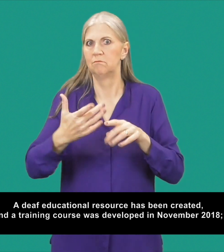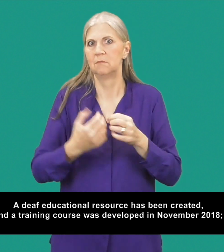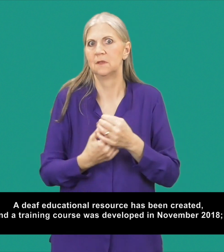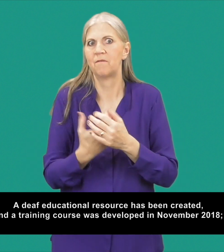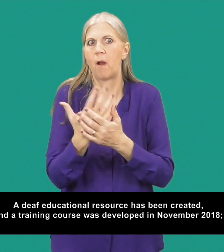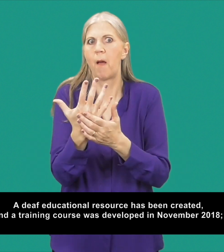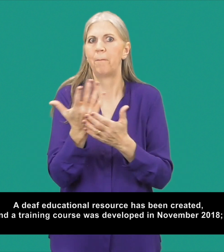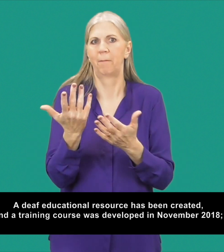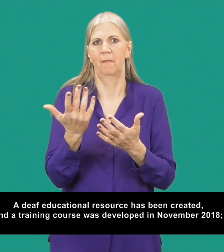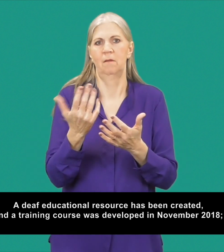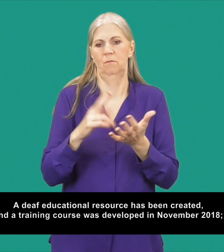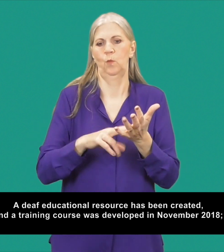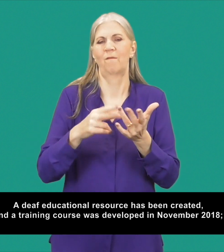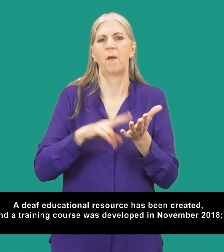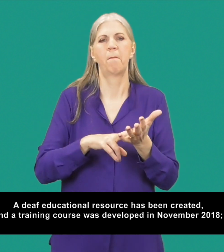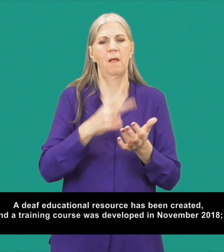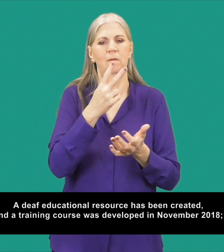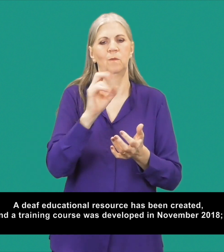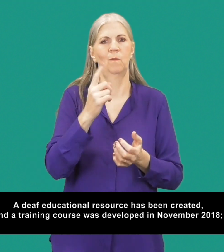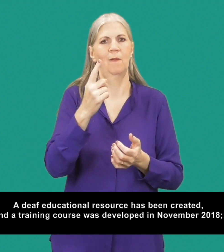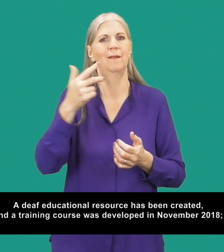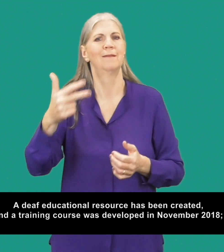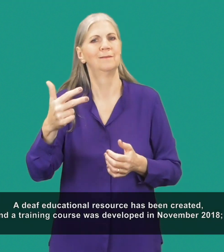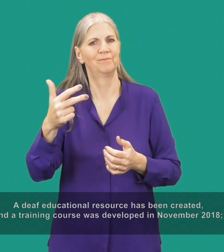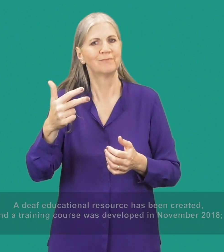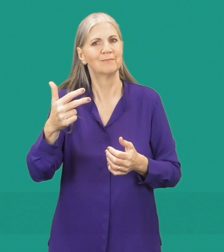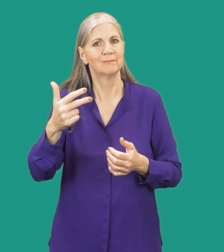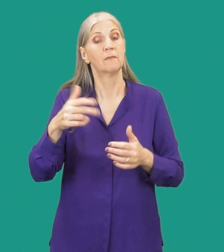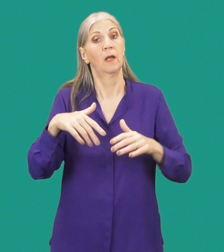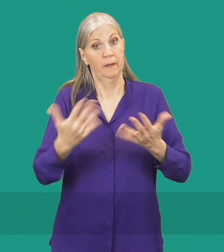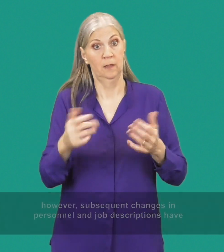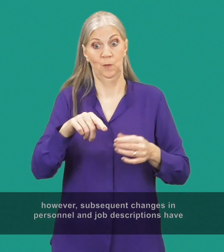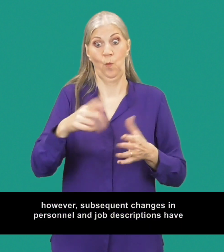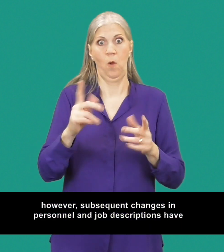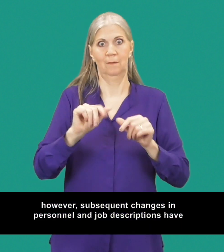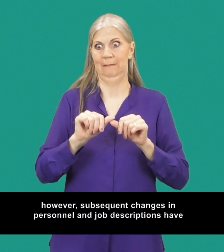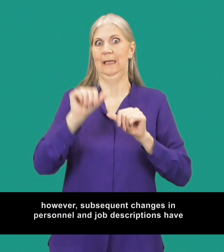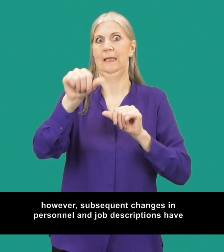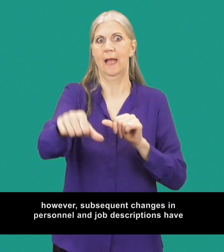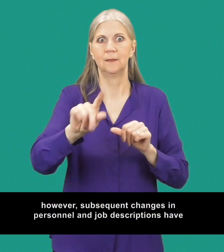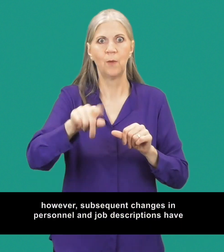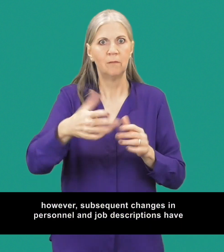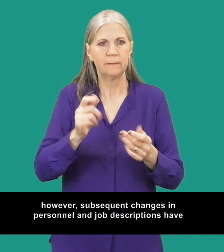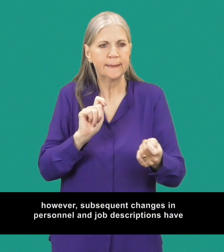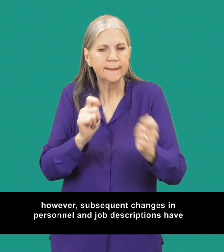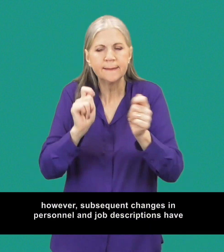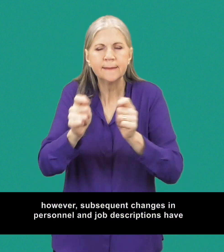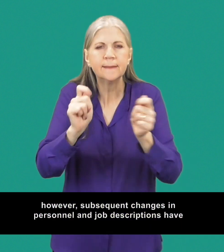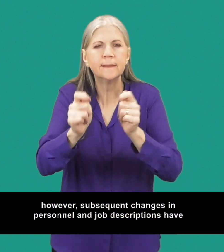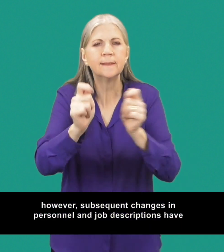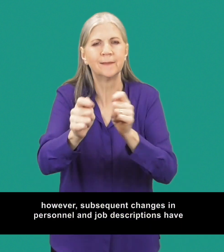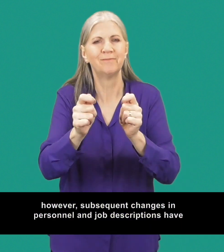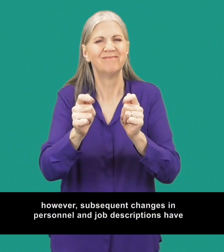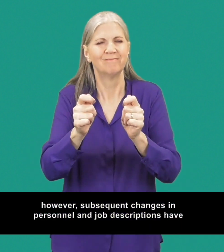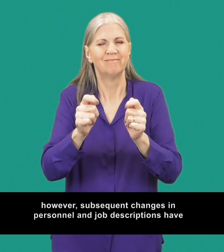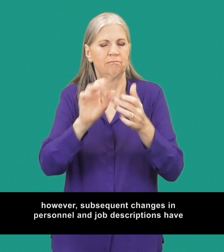2018. However, subsequent changes in personnel and job descriptions